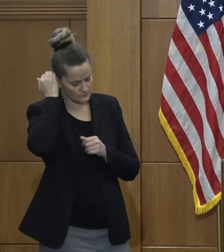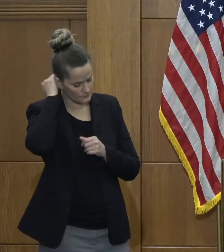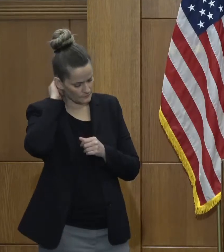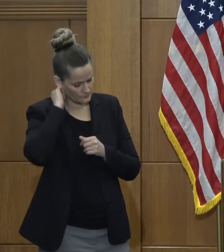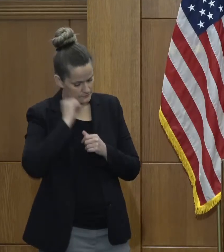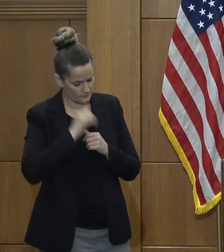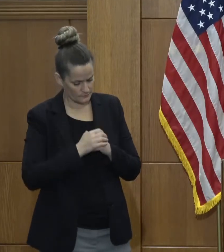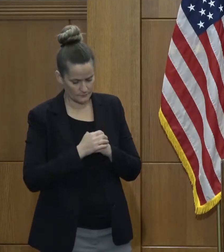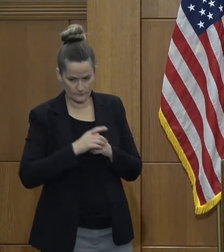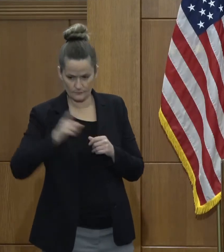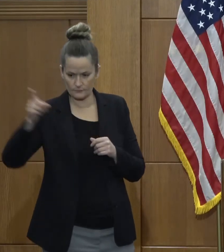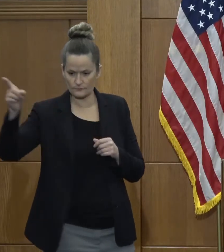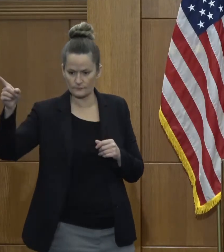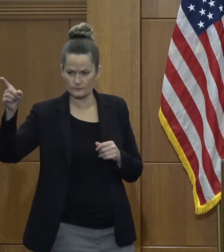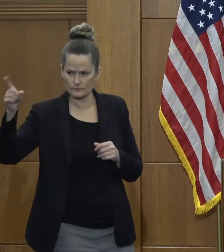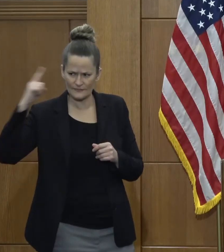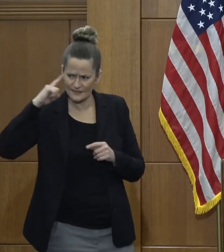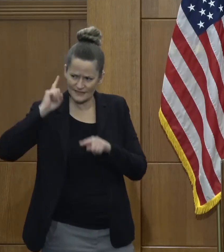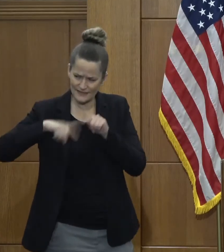We can't hear you.